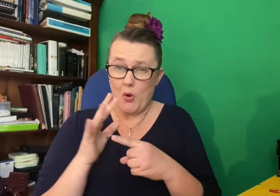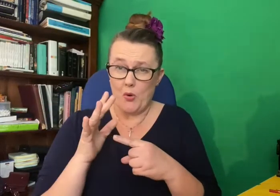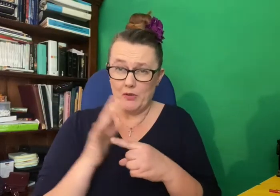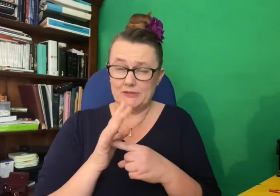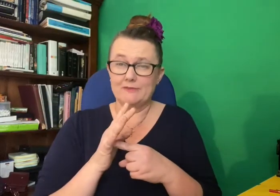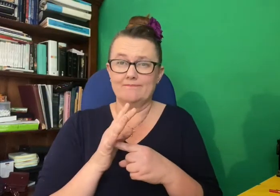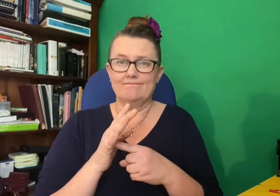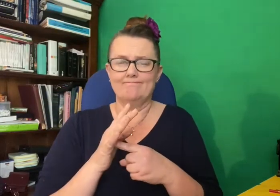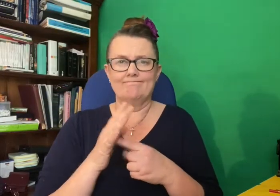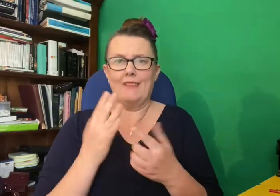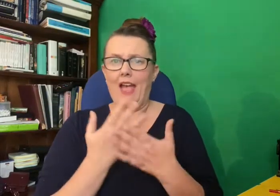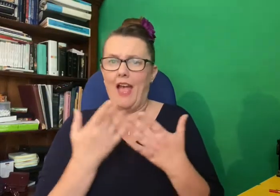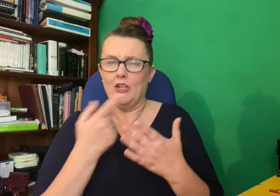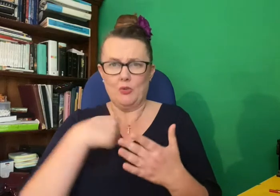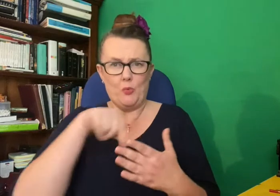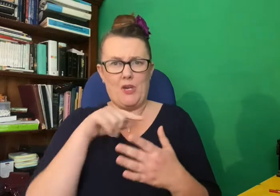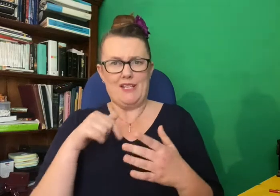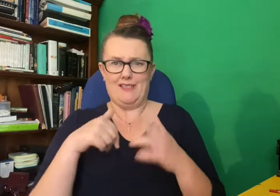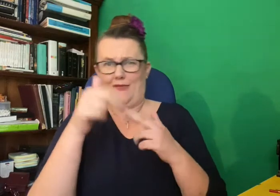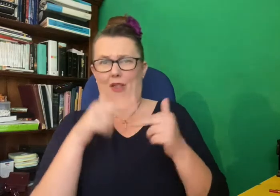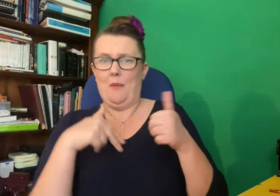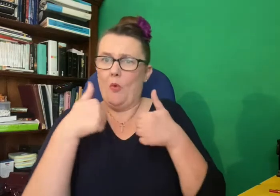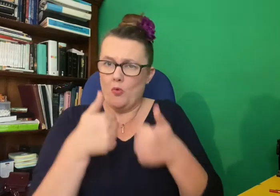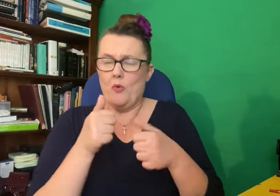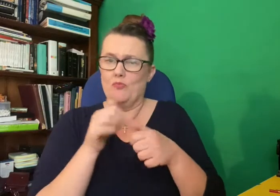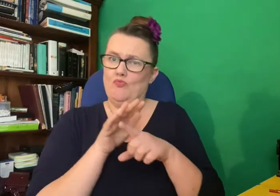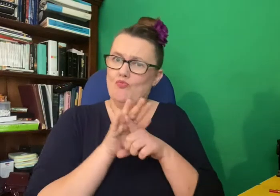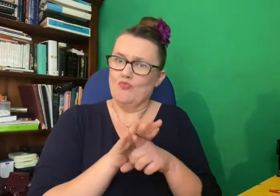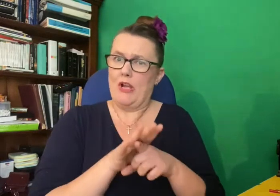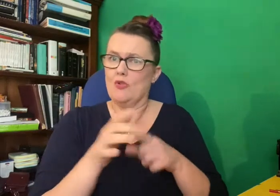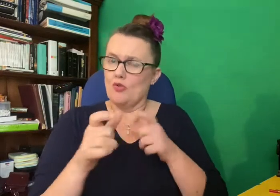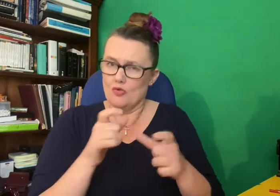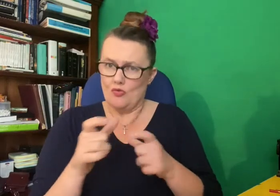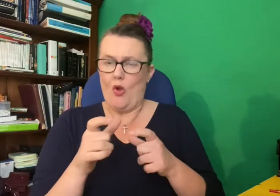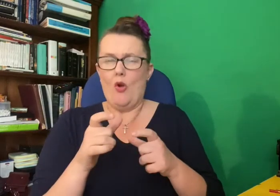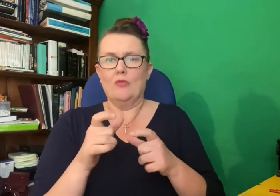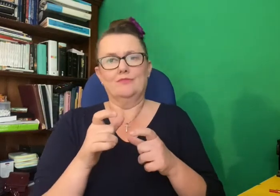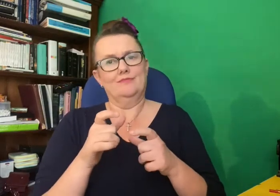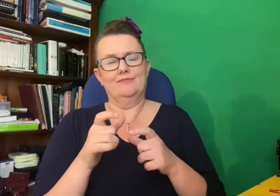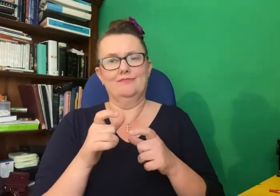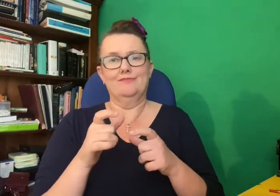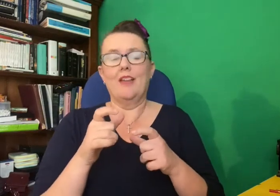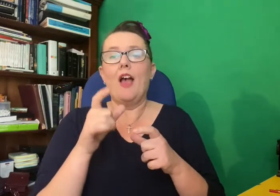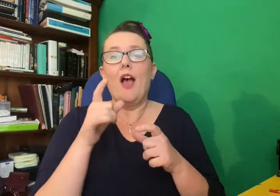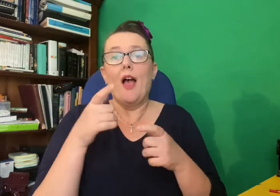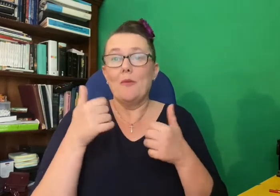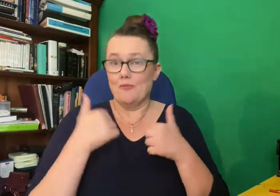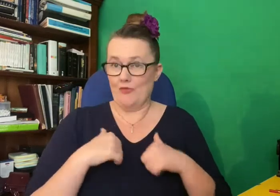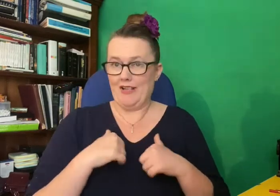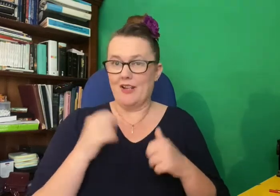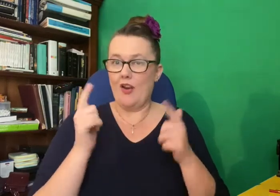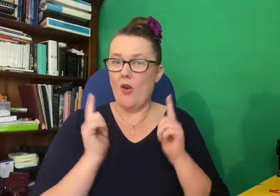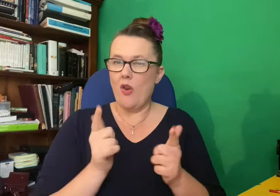So good pressure control is very important. How do we develop an understanding of good pressure